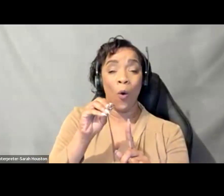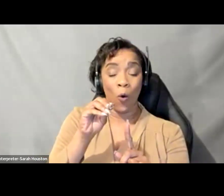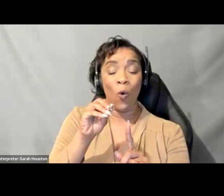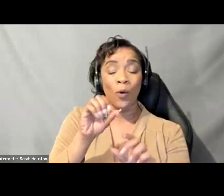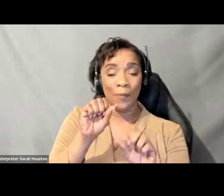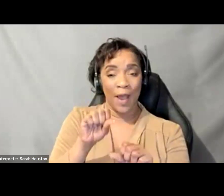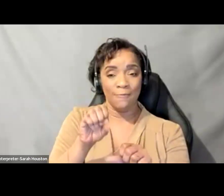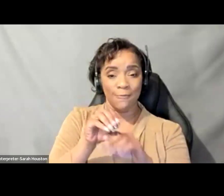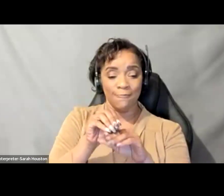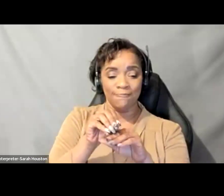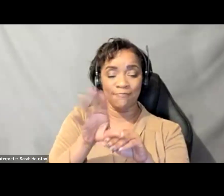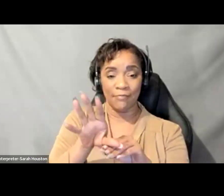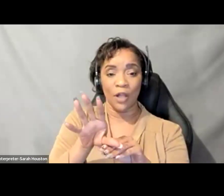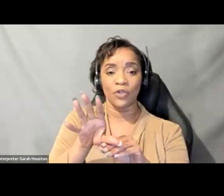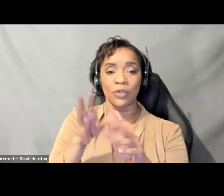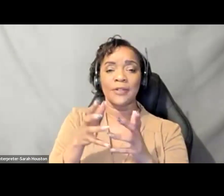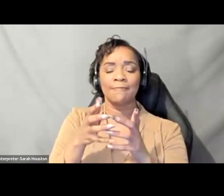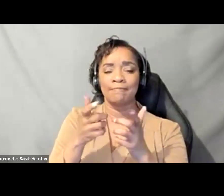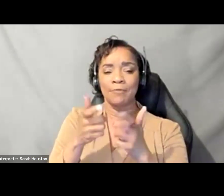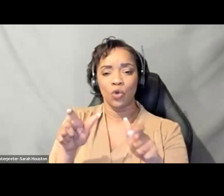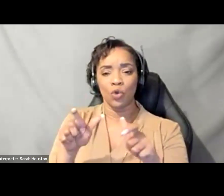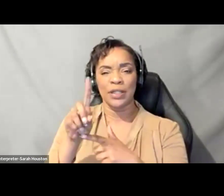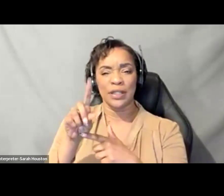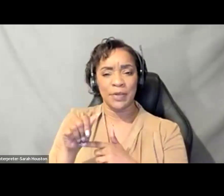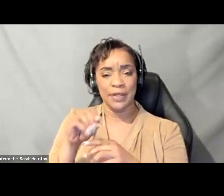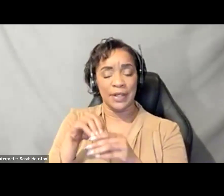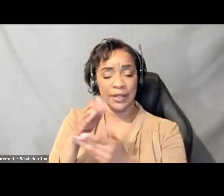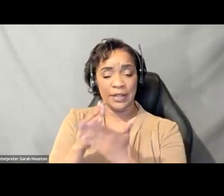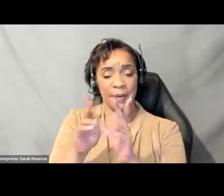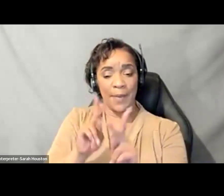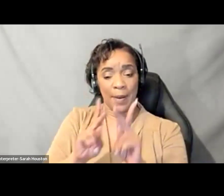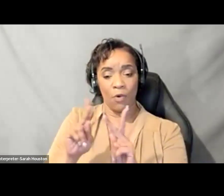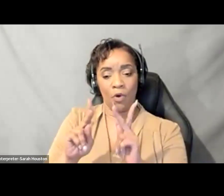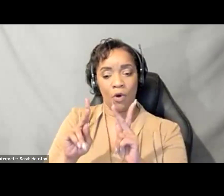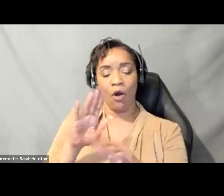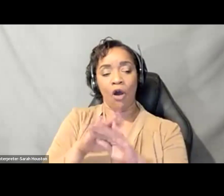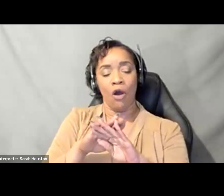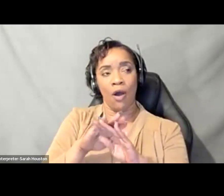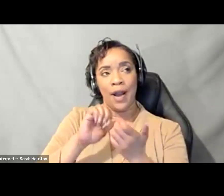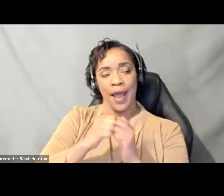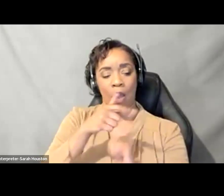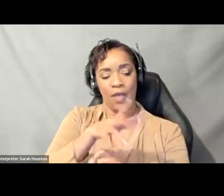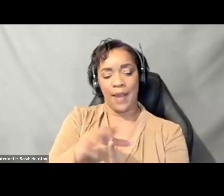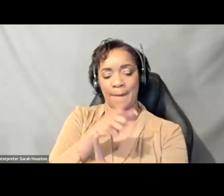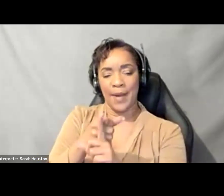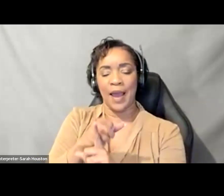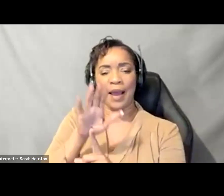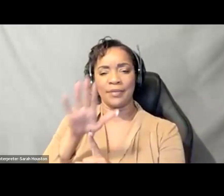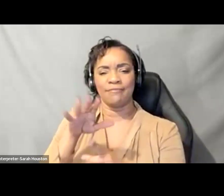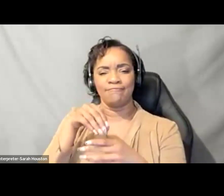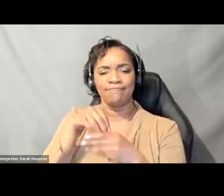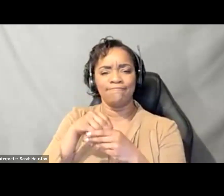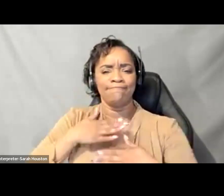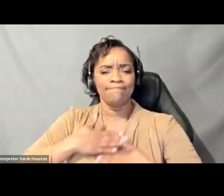caused considerable disability as far as, the impact on motor neurons and causing a lot of weakness. And then